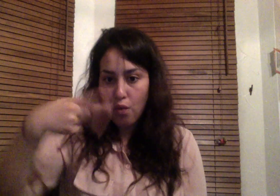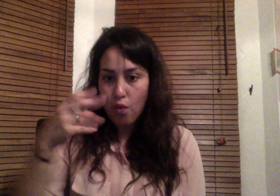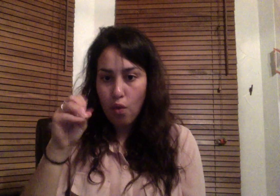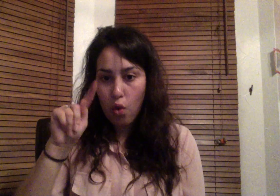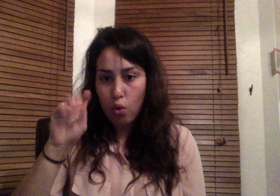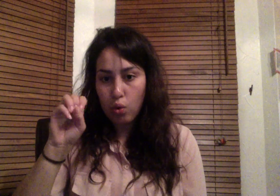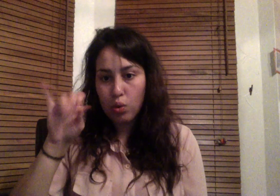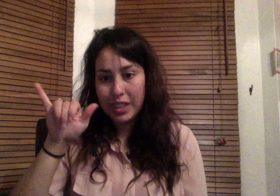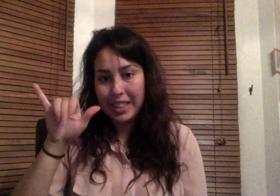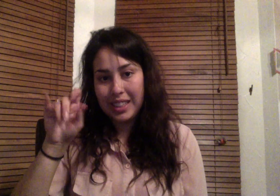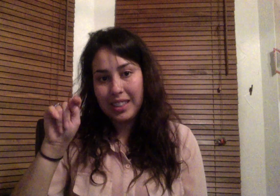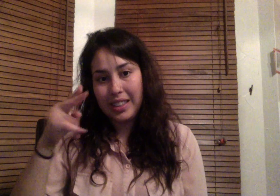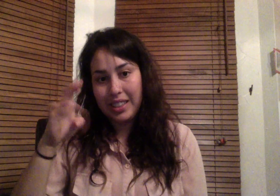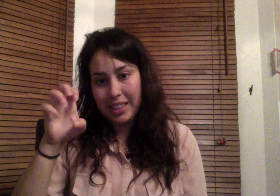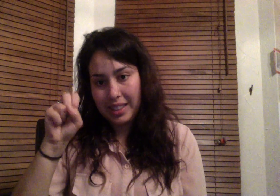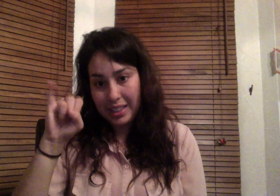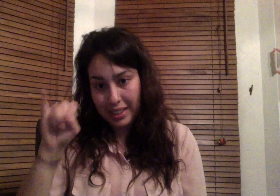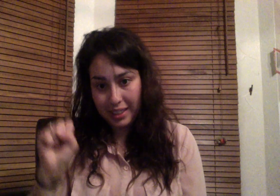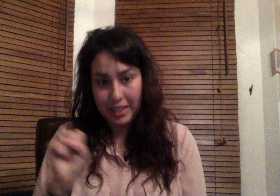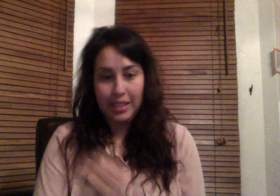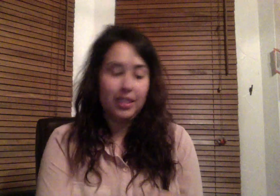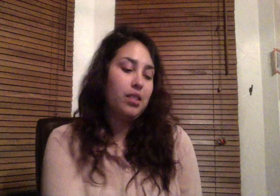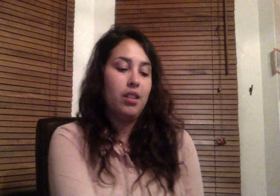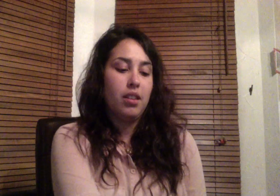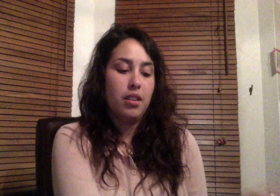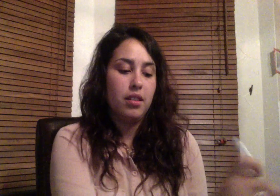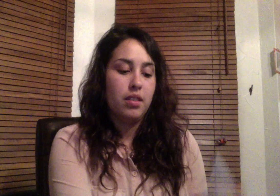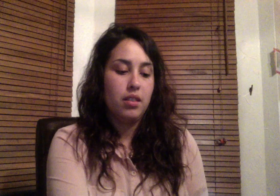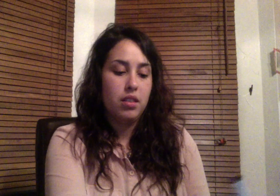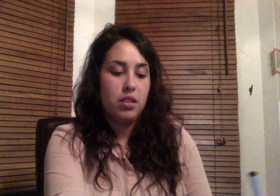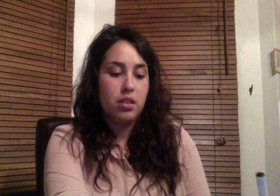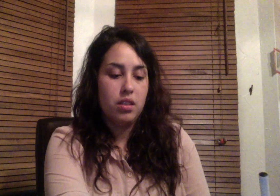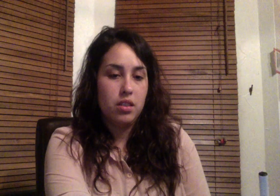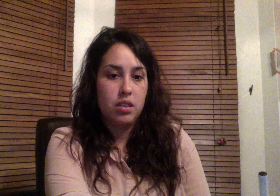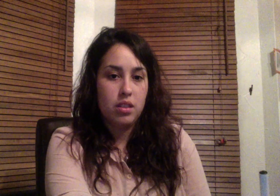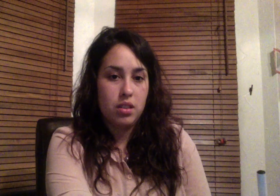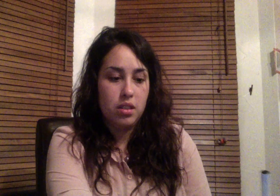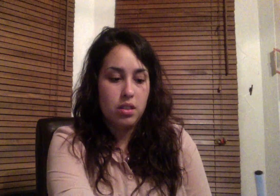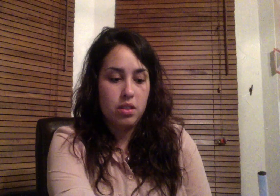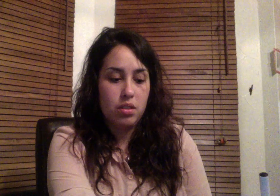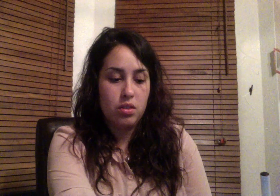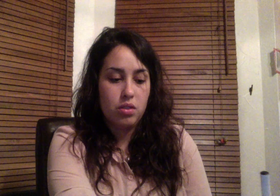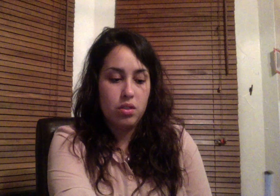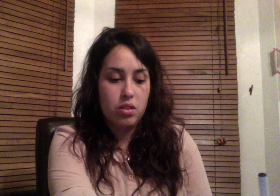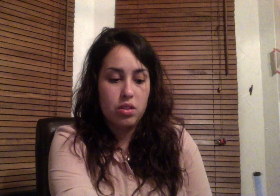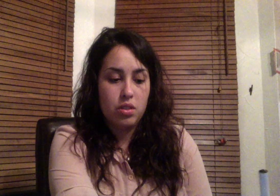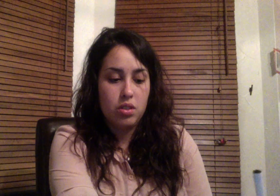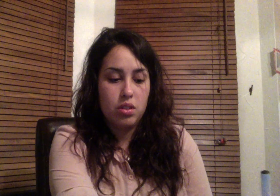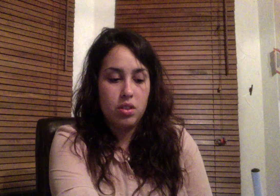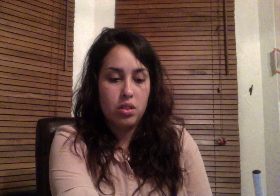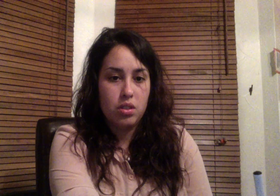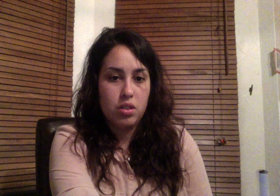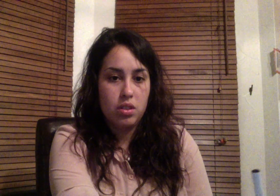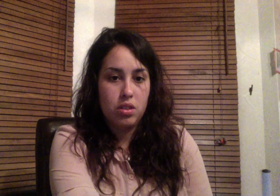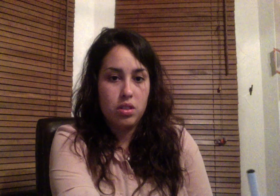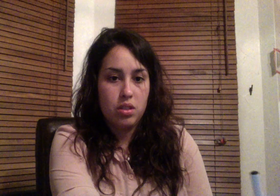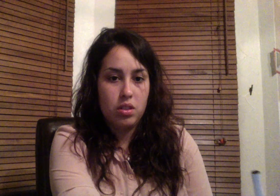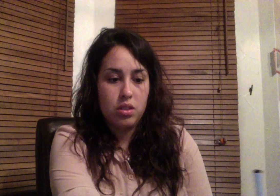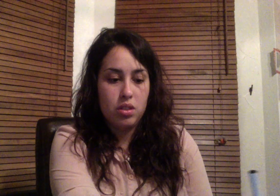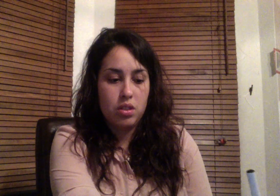Oxygen also comes out through these stomata. Leaves have important cells called mesophyll cells. These cells contain a green